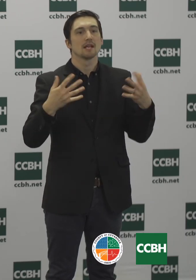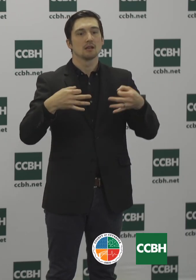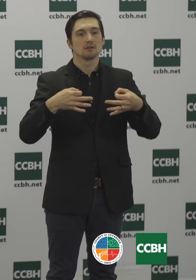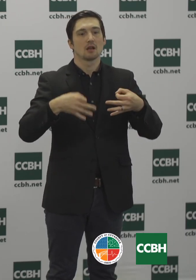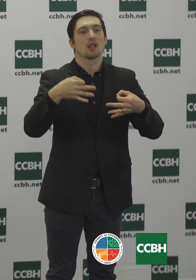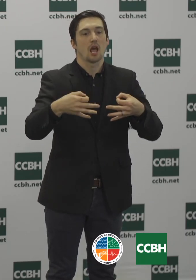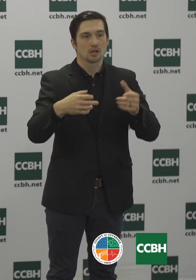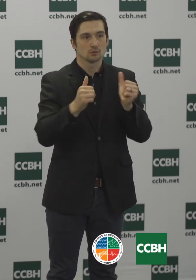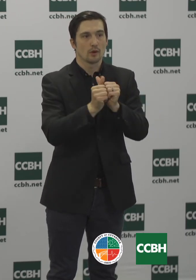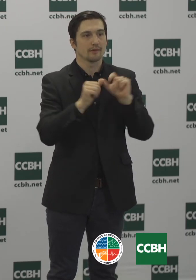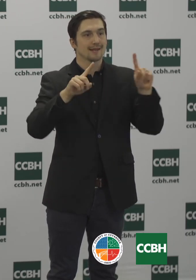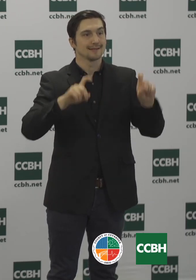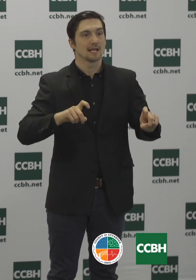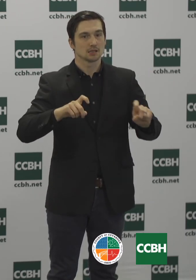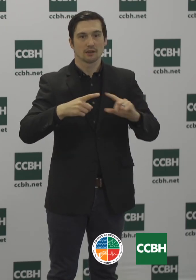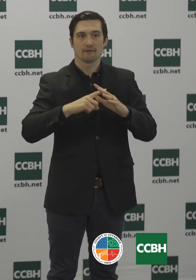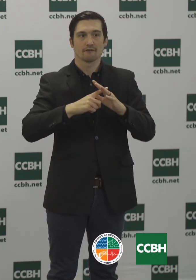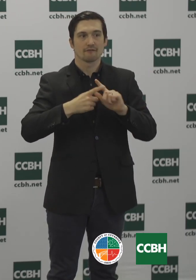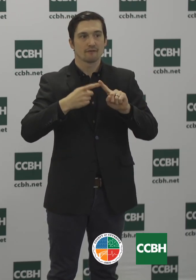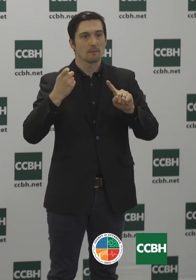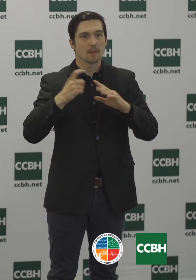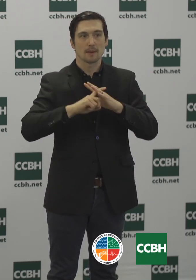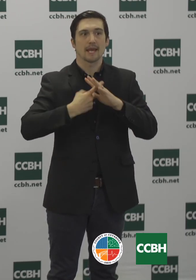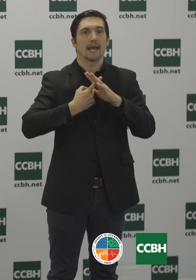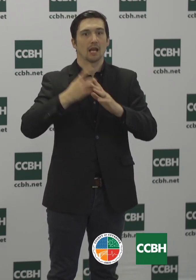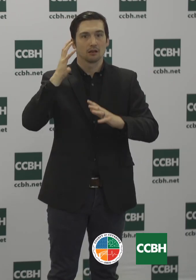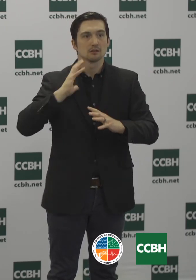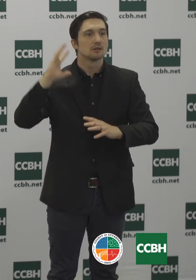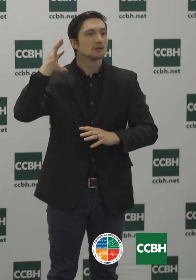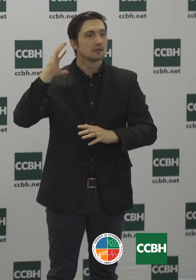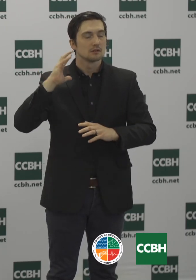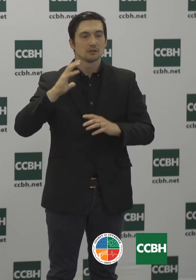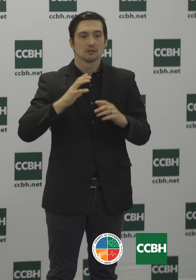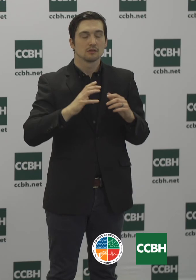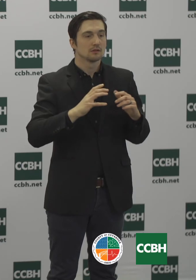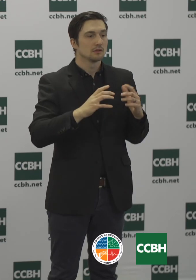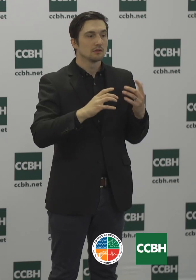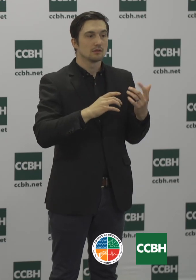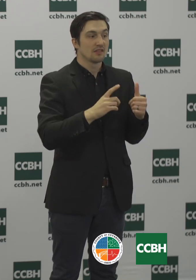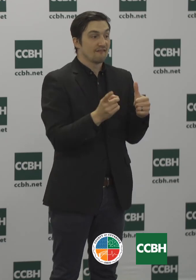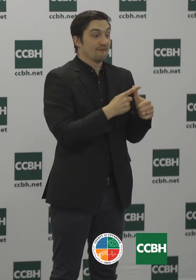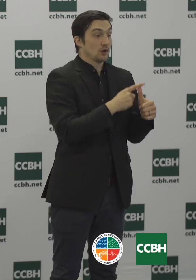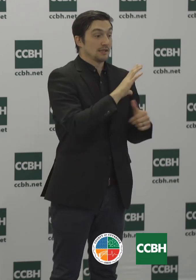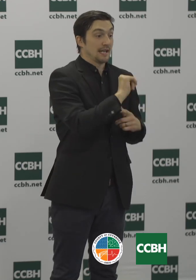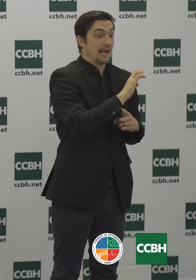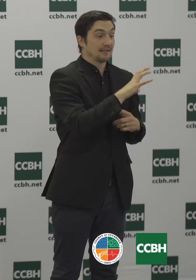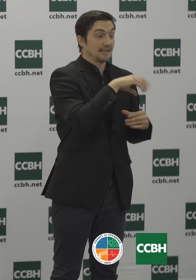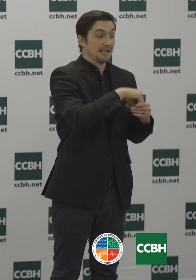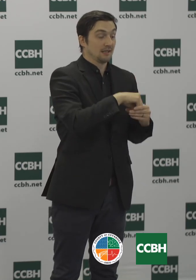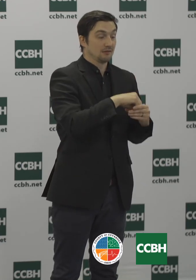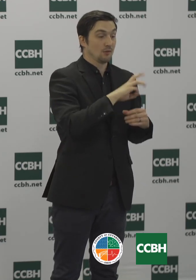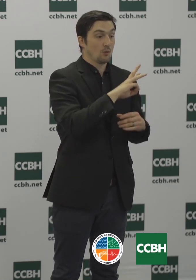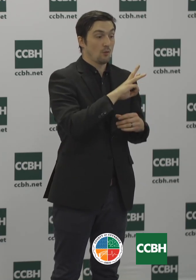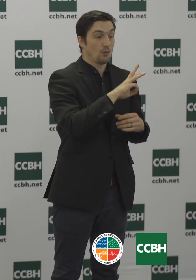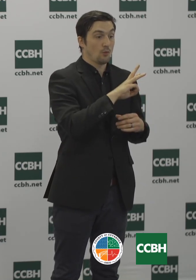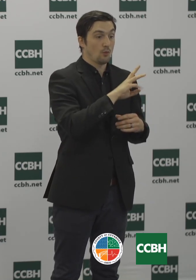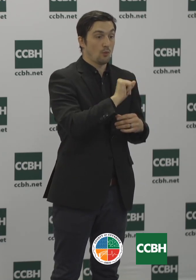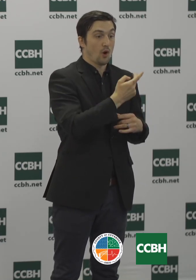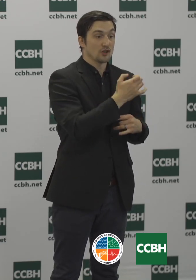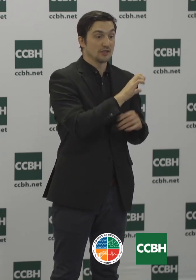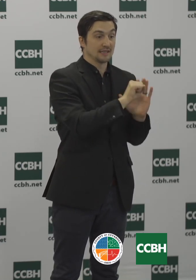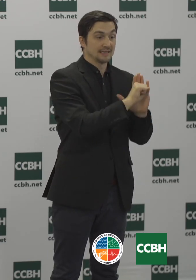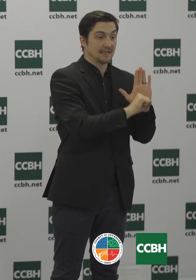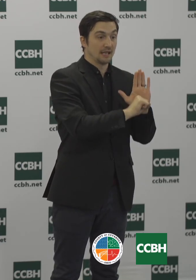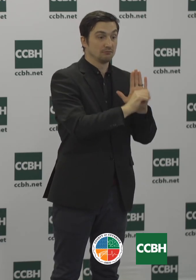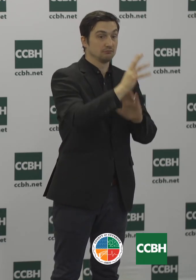regard to testing from the very beginning, including the first cases in Washington, which you heard play out across the nation.